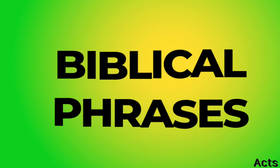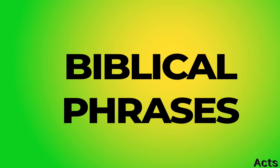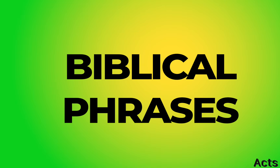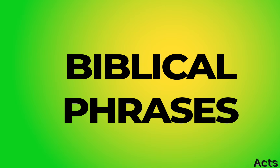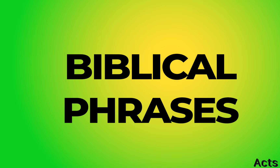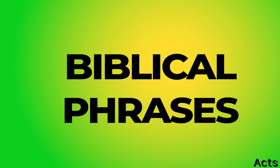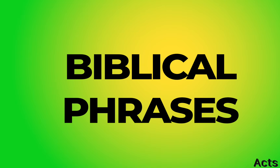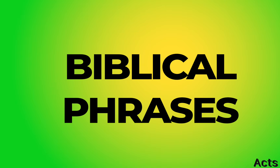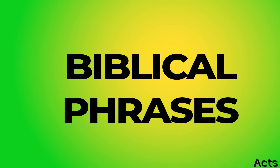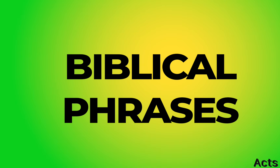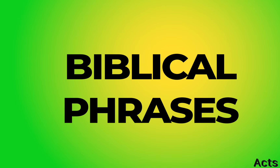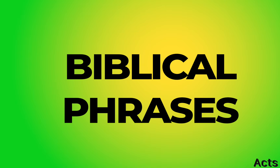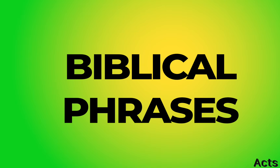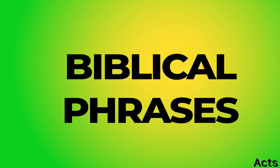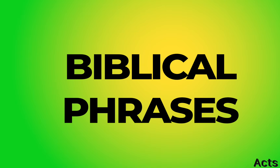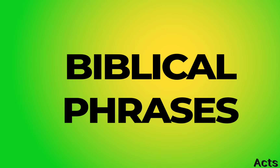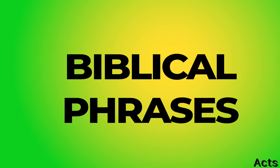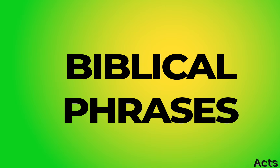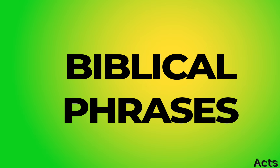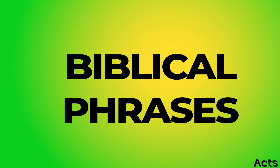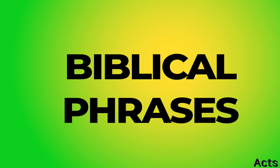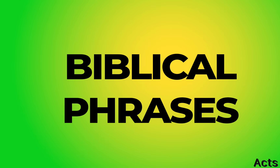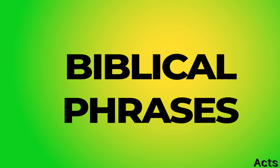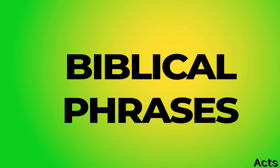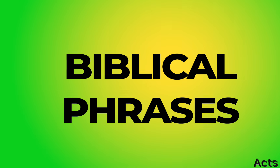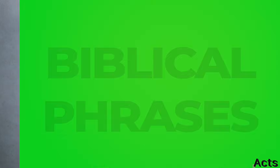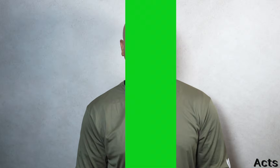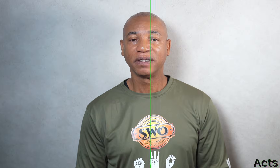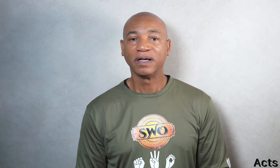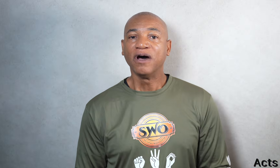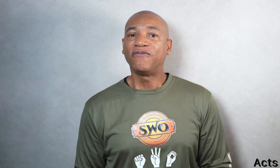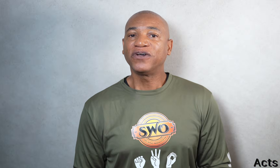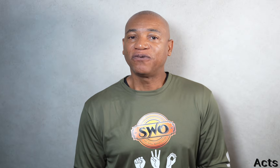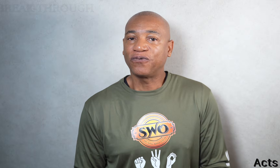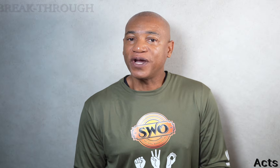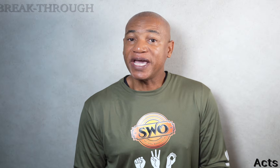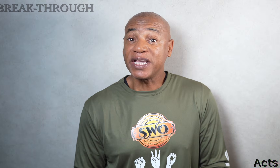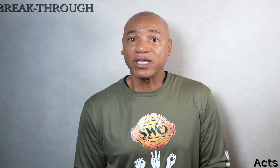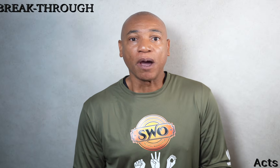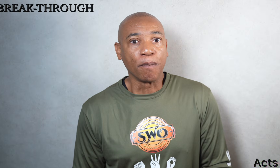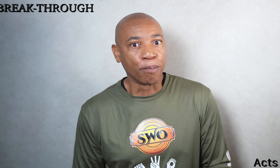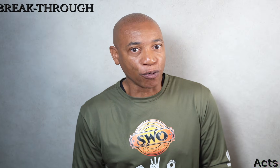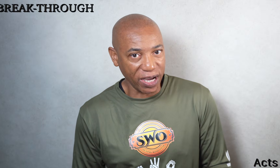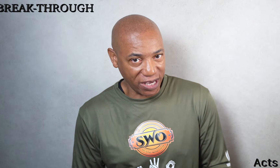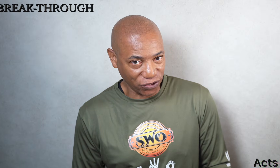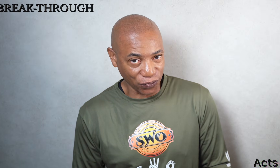Now for some biblical phrases. For the phrase breakthrough.